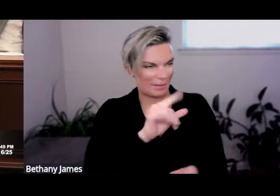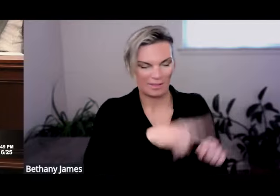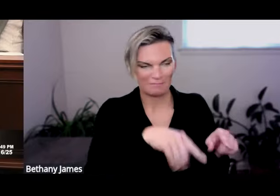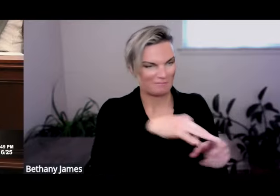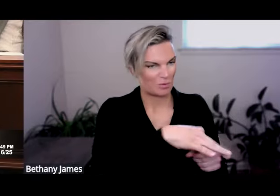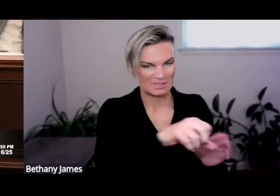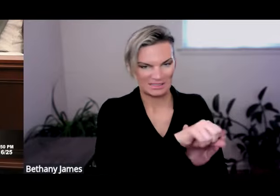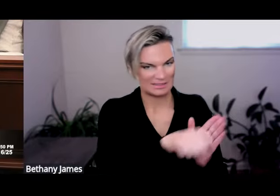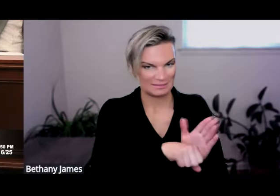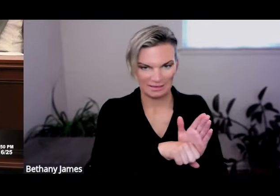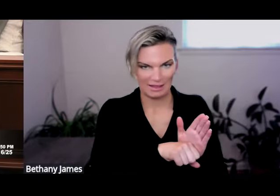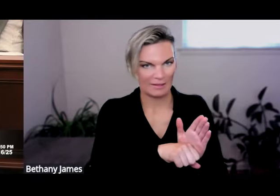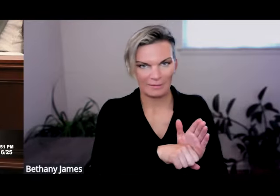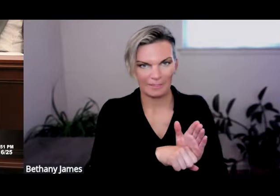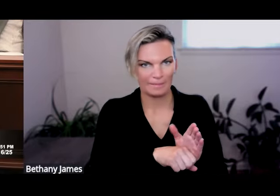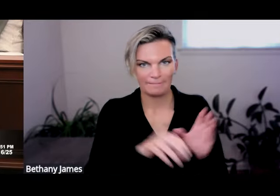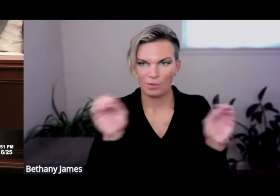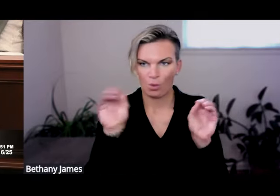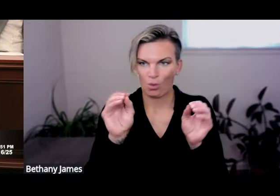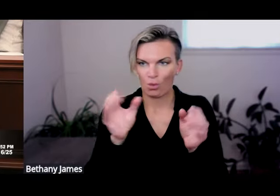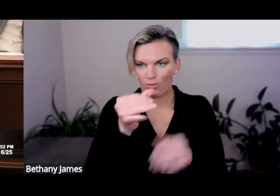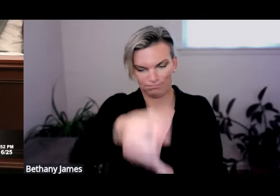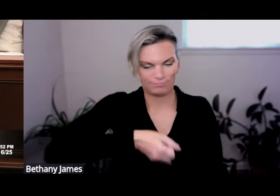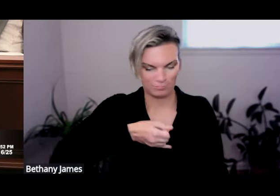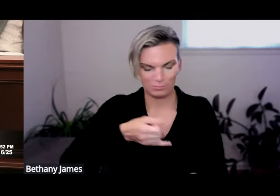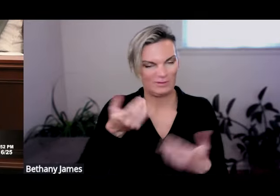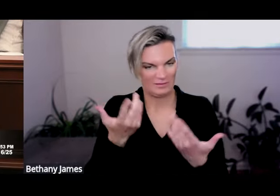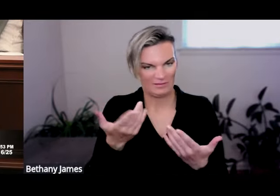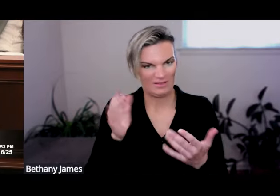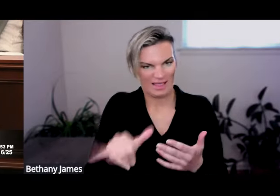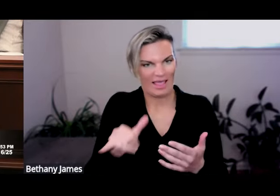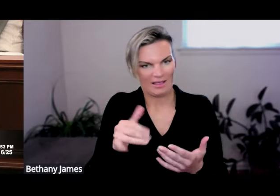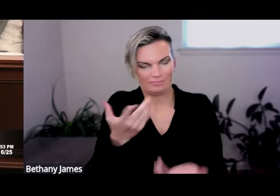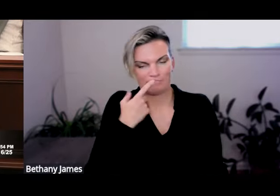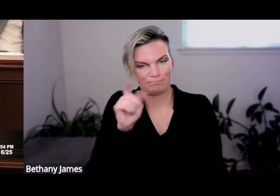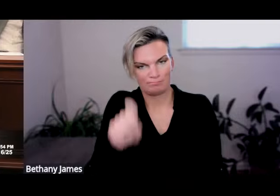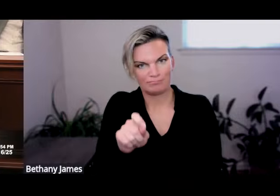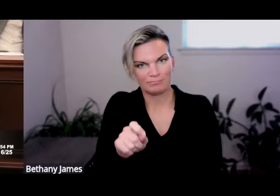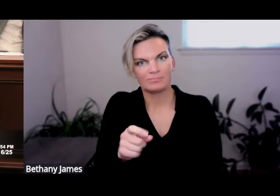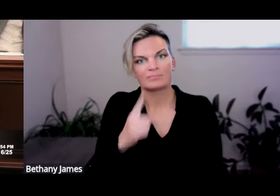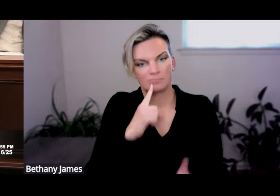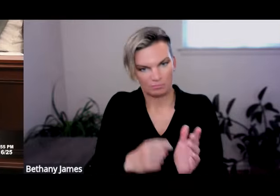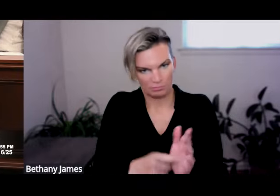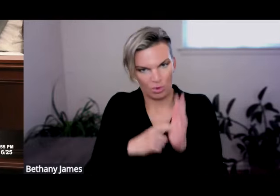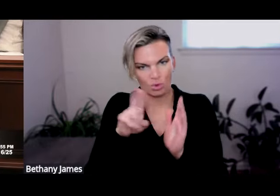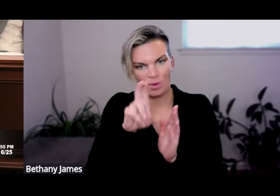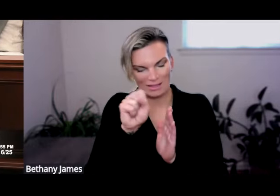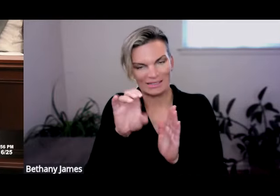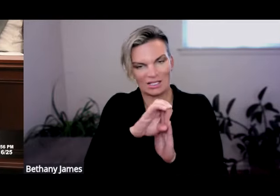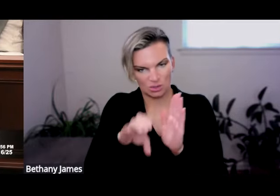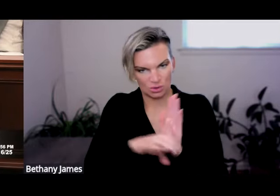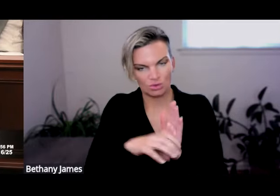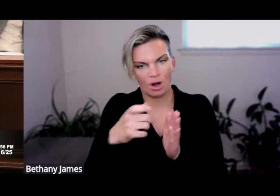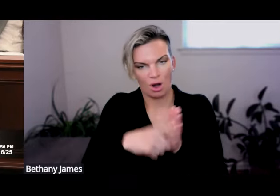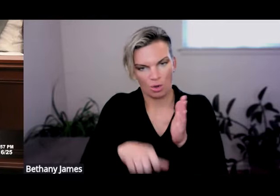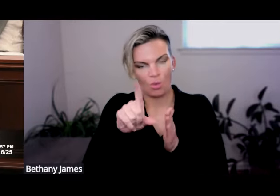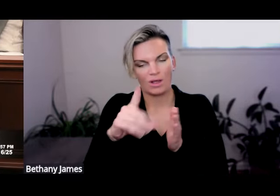US Constitution, Article 1, Section 2, it says that the requirements to vote in all federal